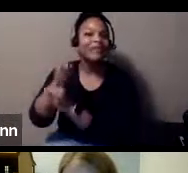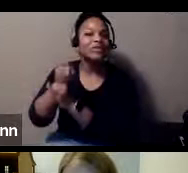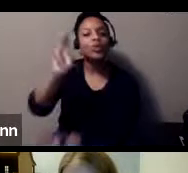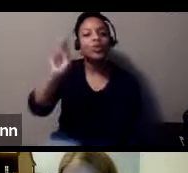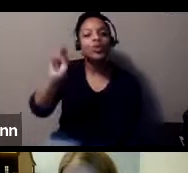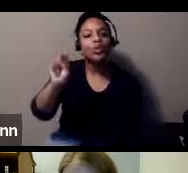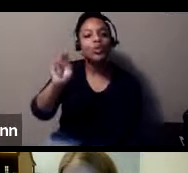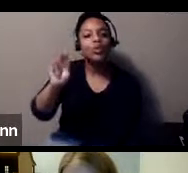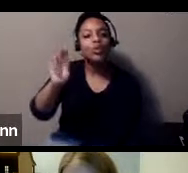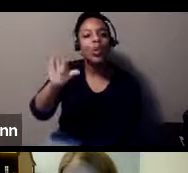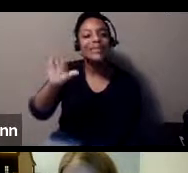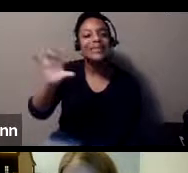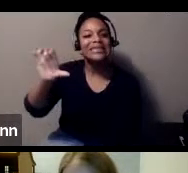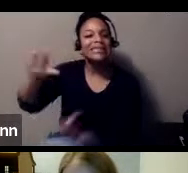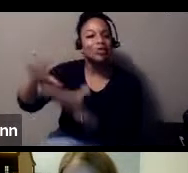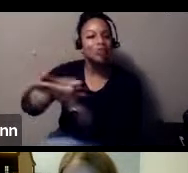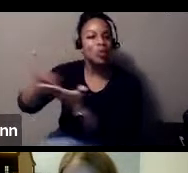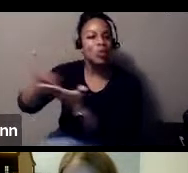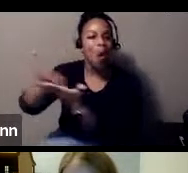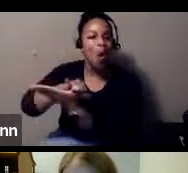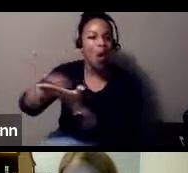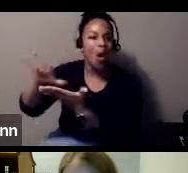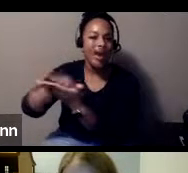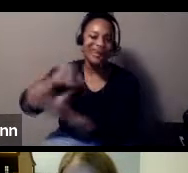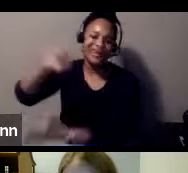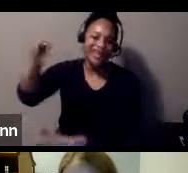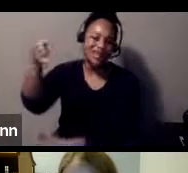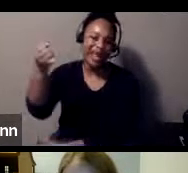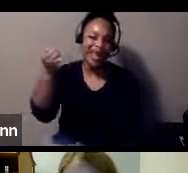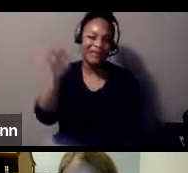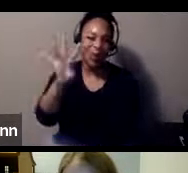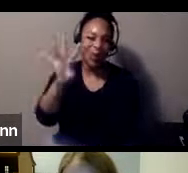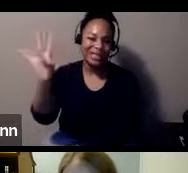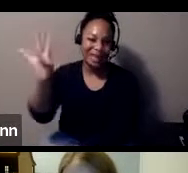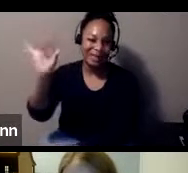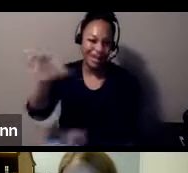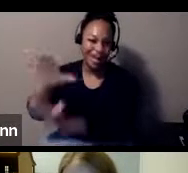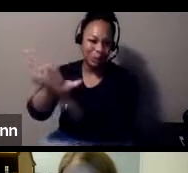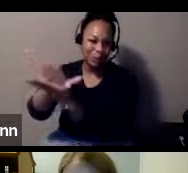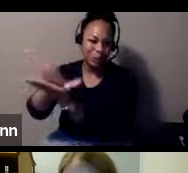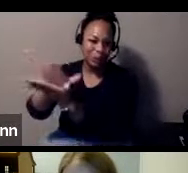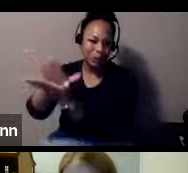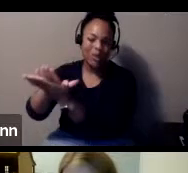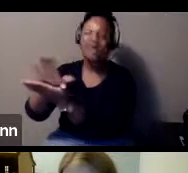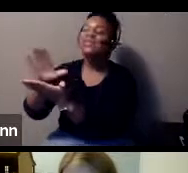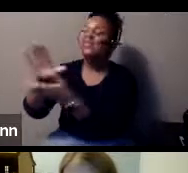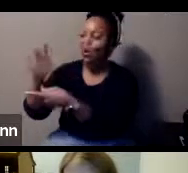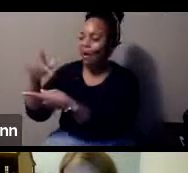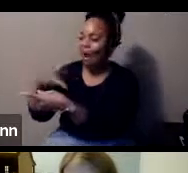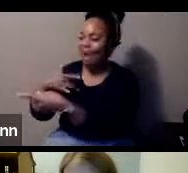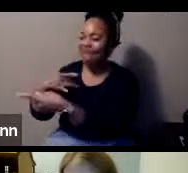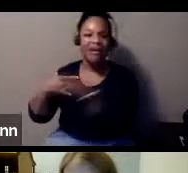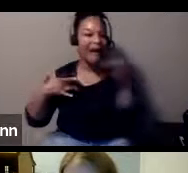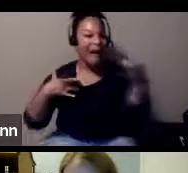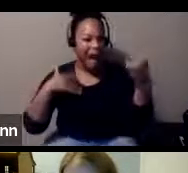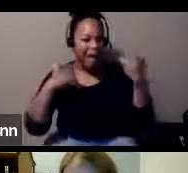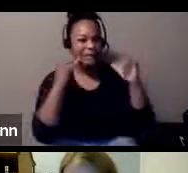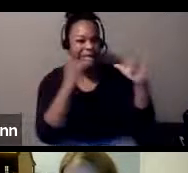J47. And so I could relate to you using the box, this FM box.